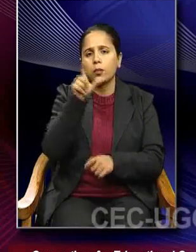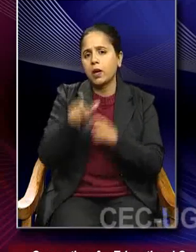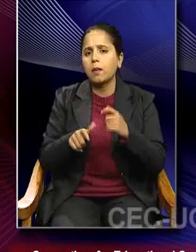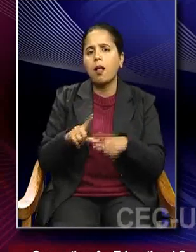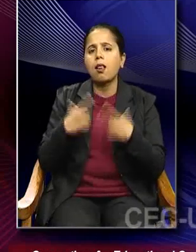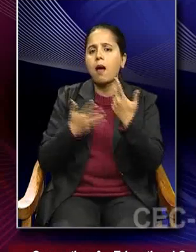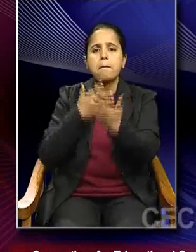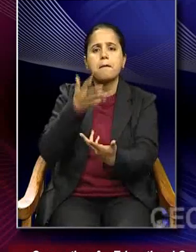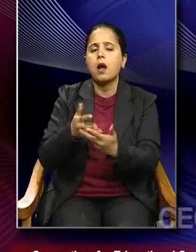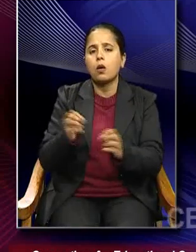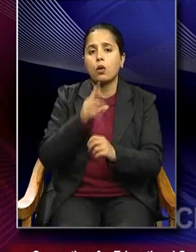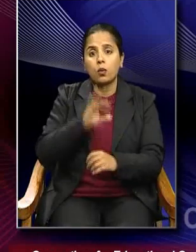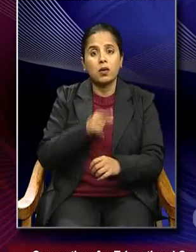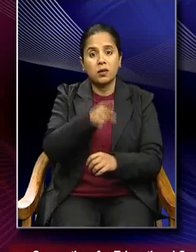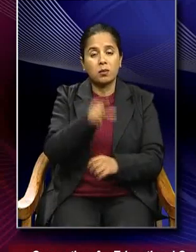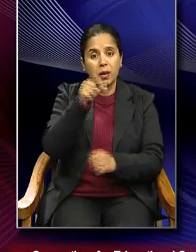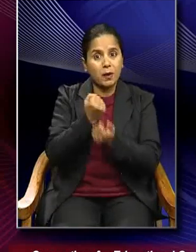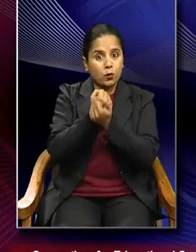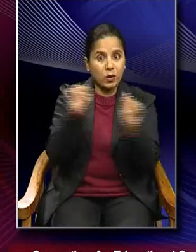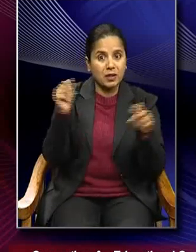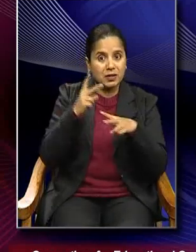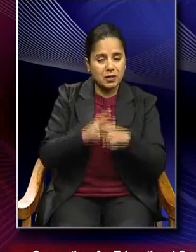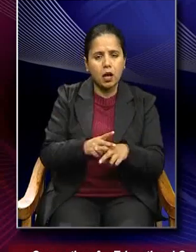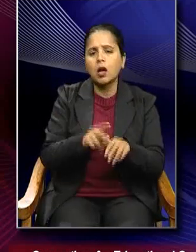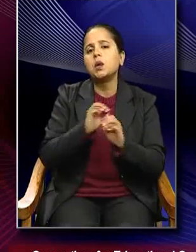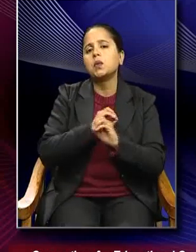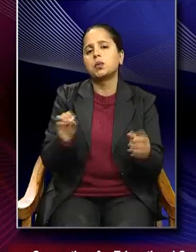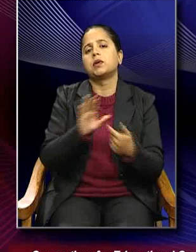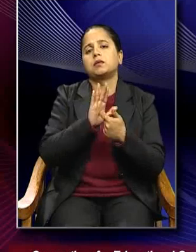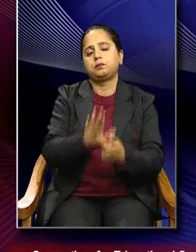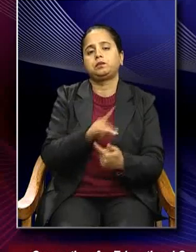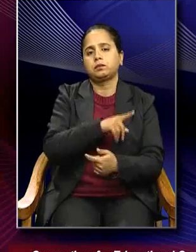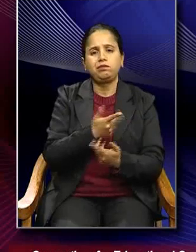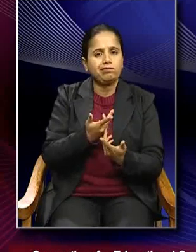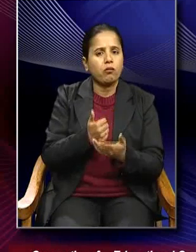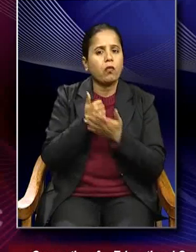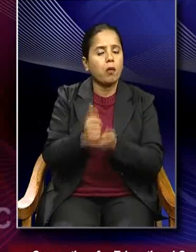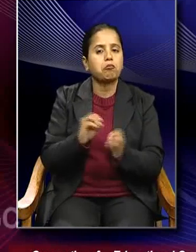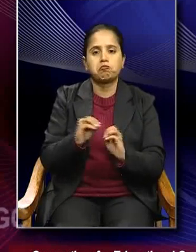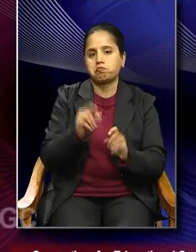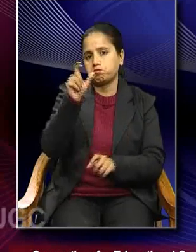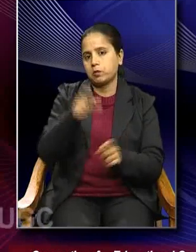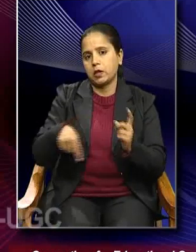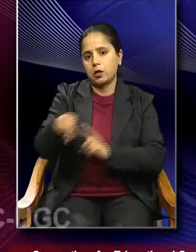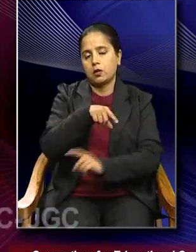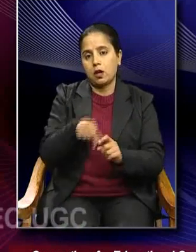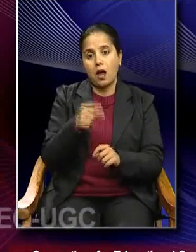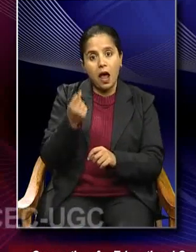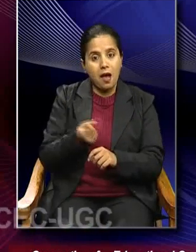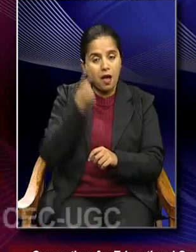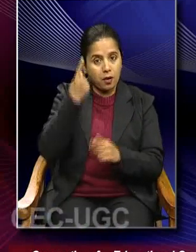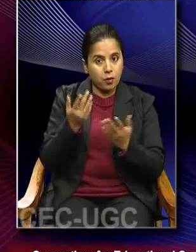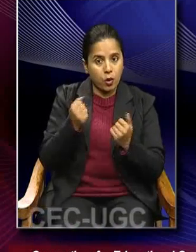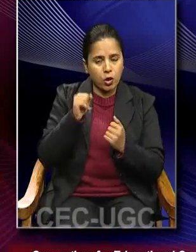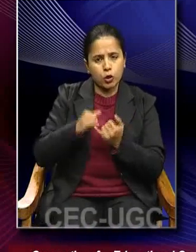it fails to preserve the freedom in that it cannot help individual understand